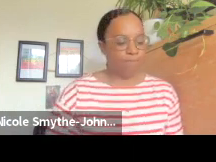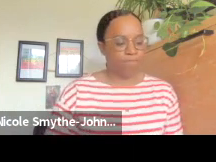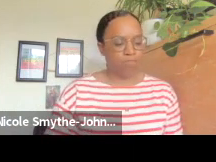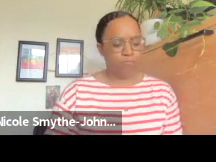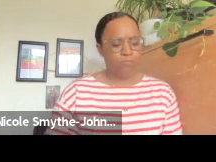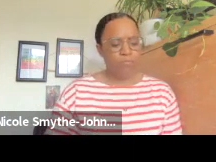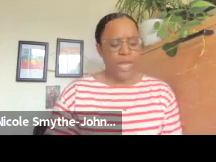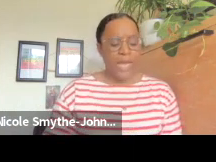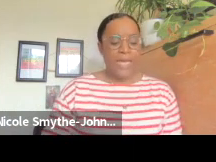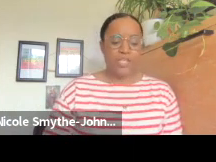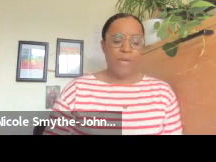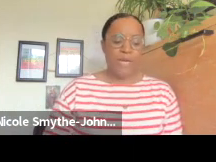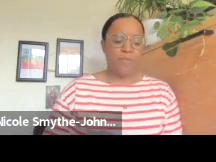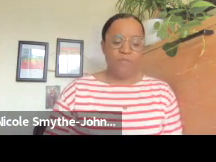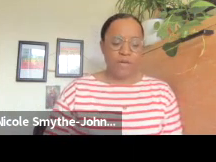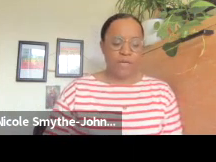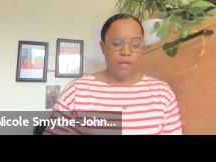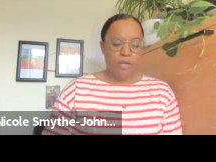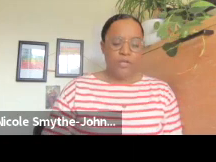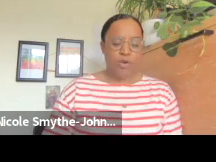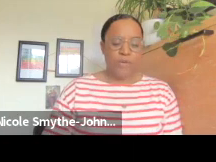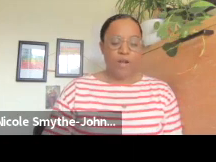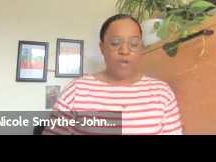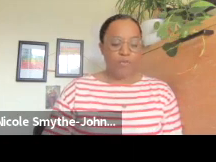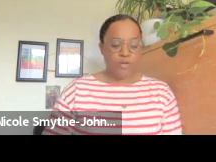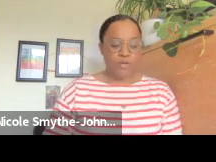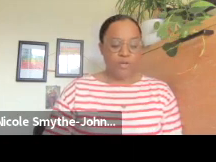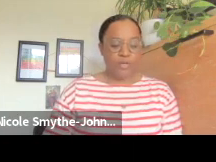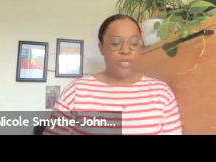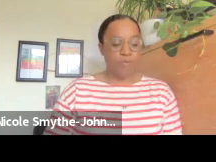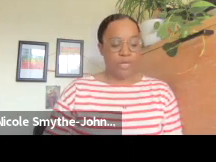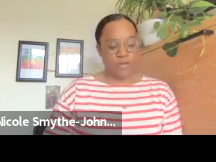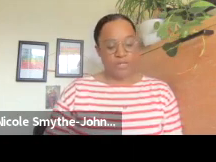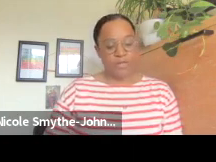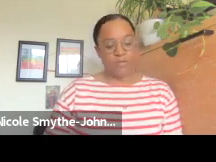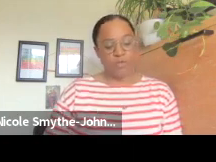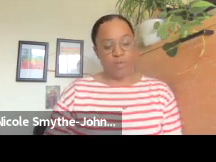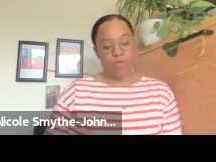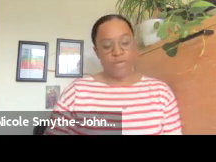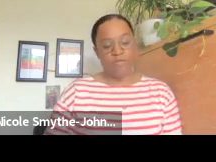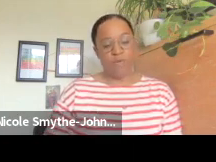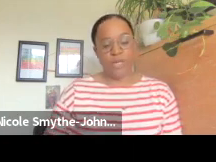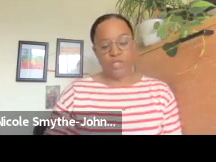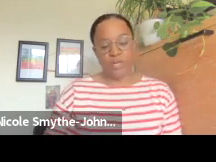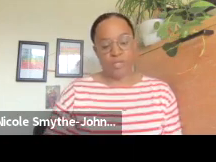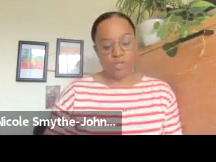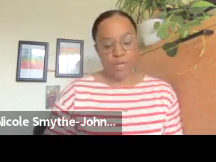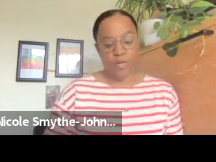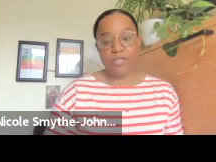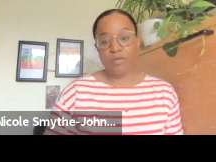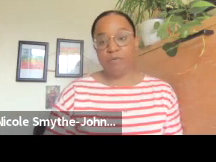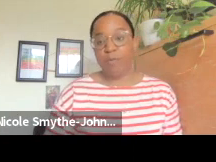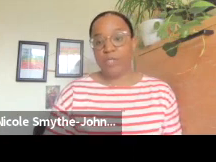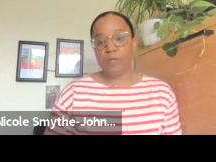sphere. In Jamaica specifically, Circum-Caribbean returnees were key protagonists of social movements foundational to